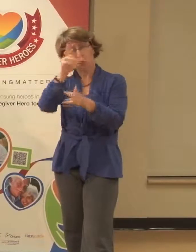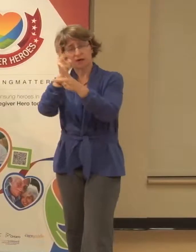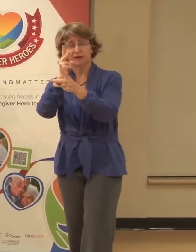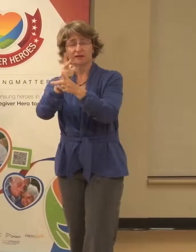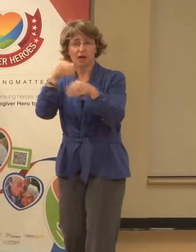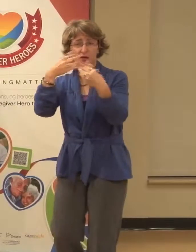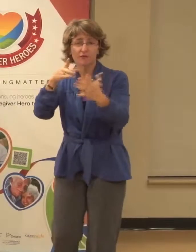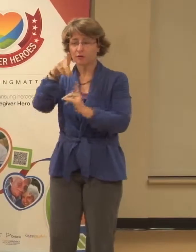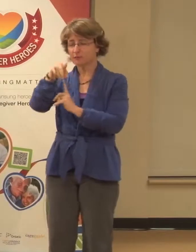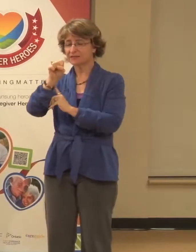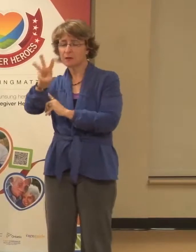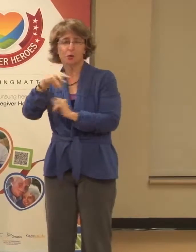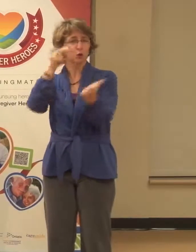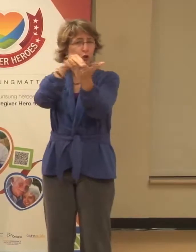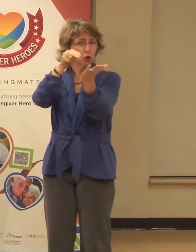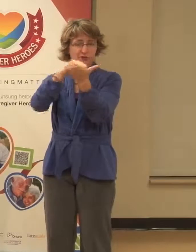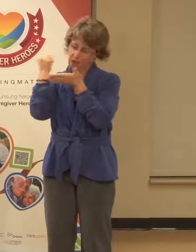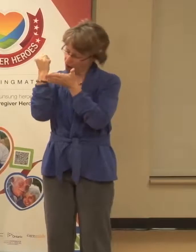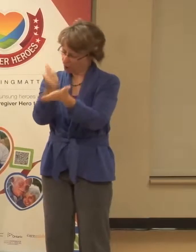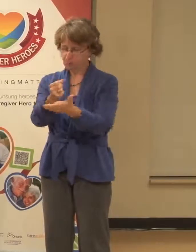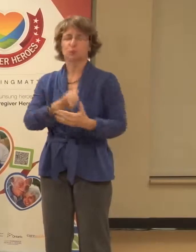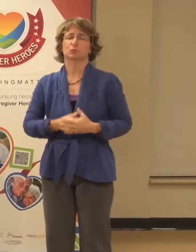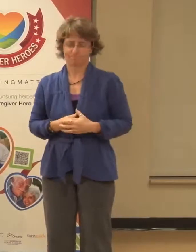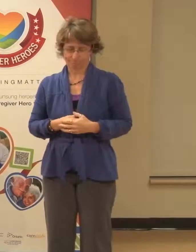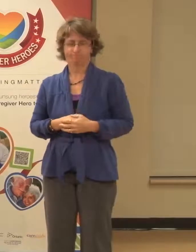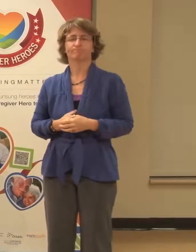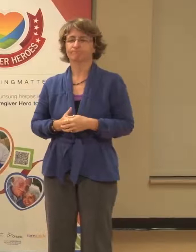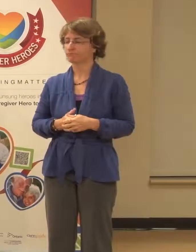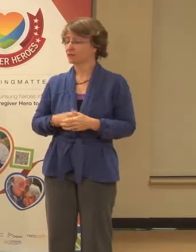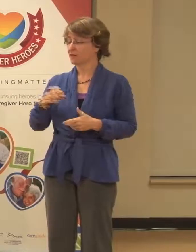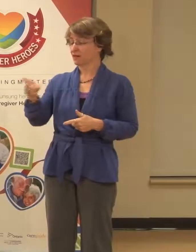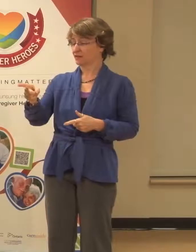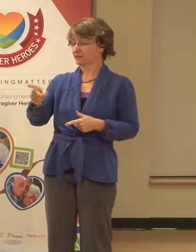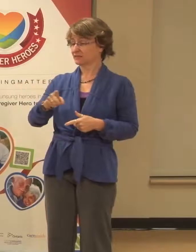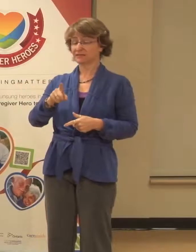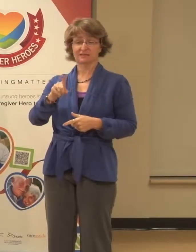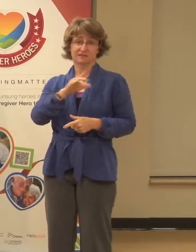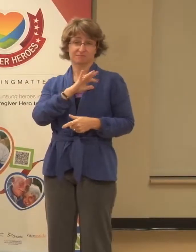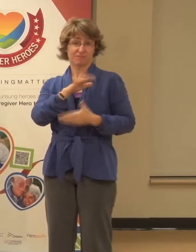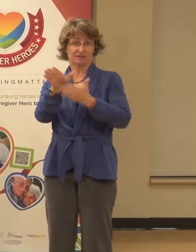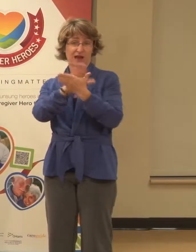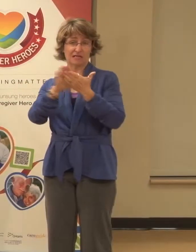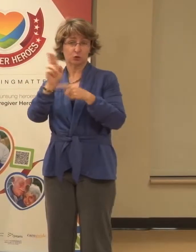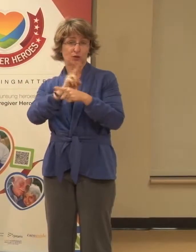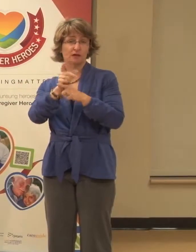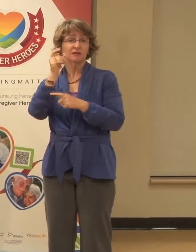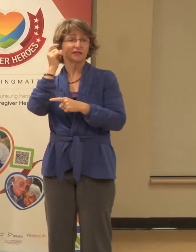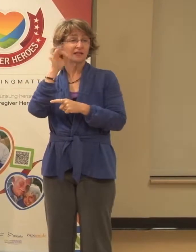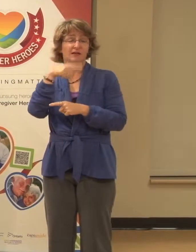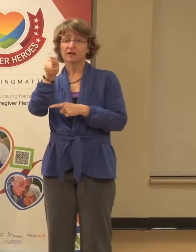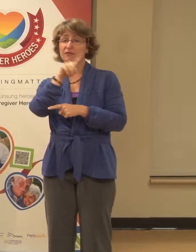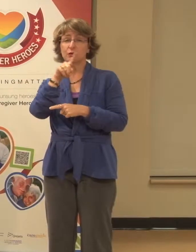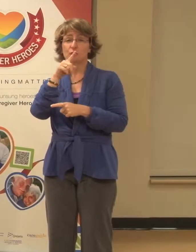caregiver, PSW, nurse can help you out. And this is a nice item to wear too. If you are going